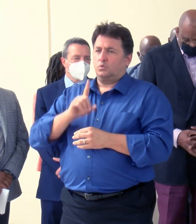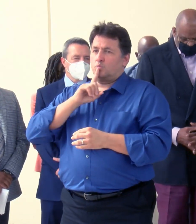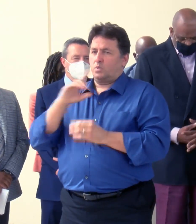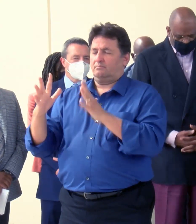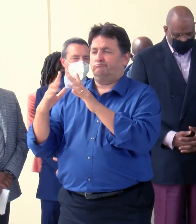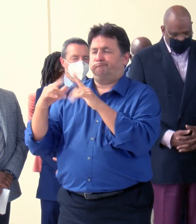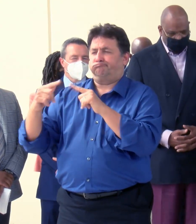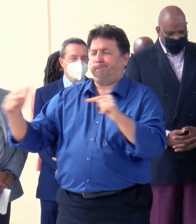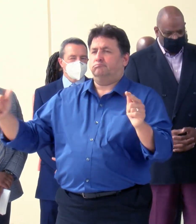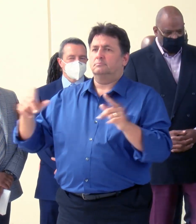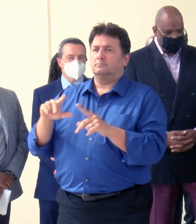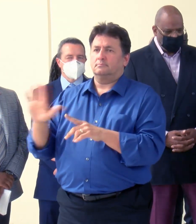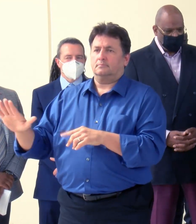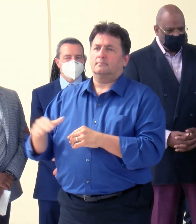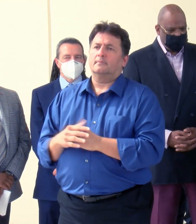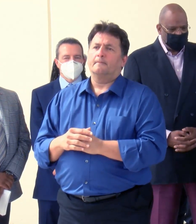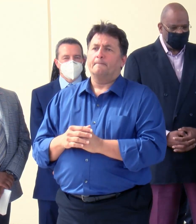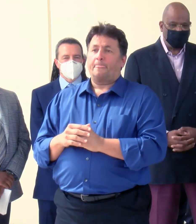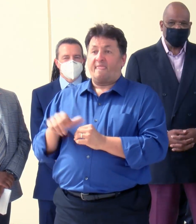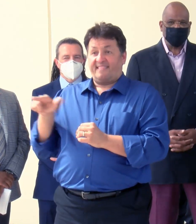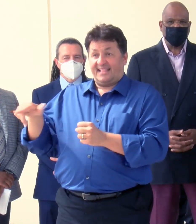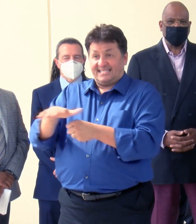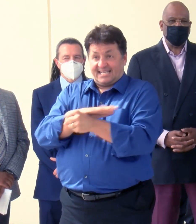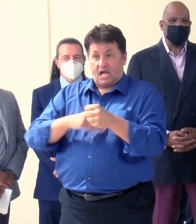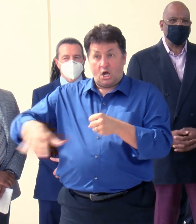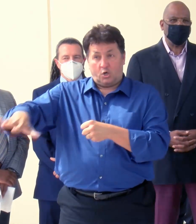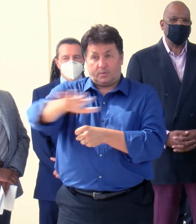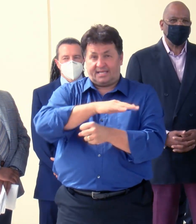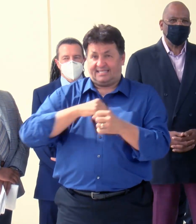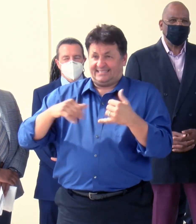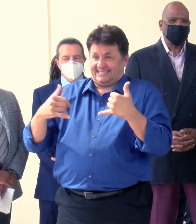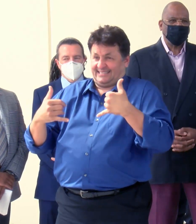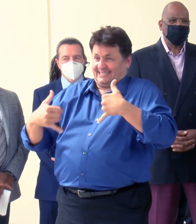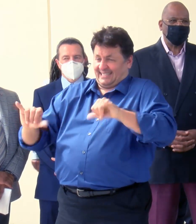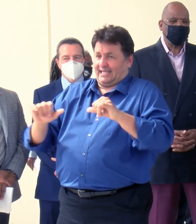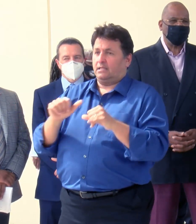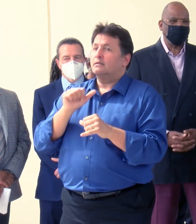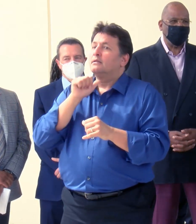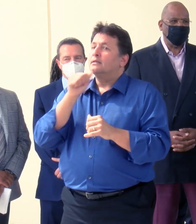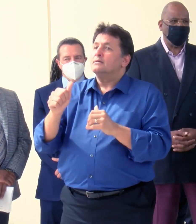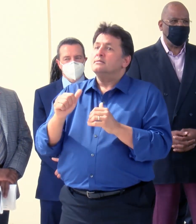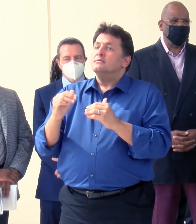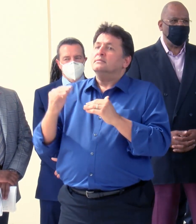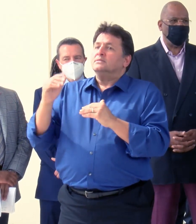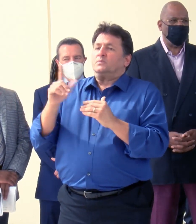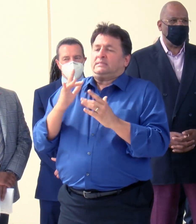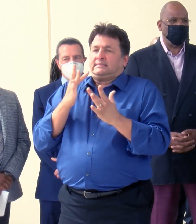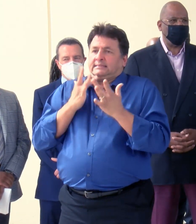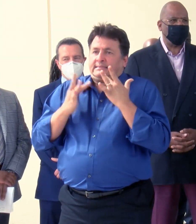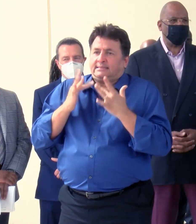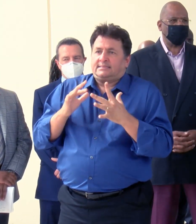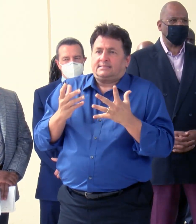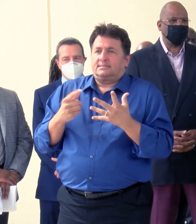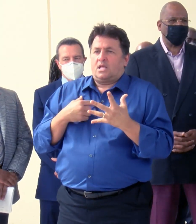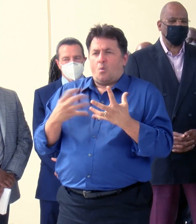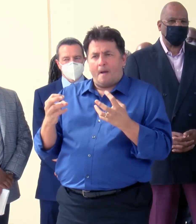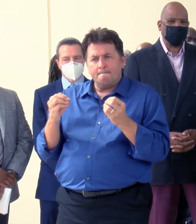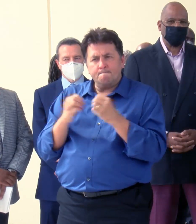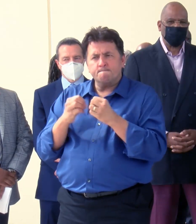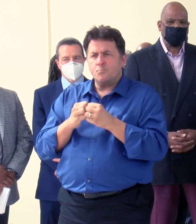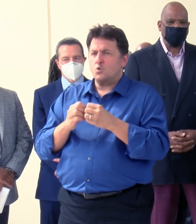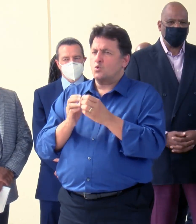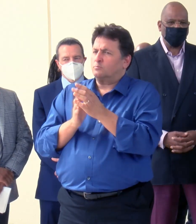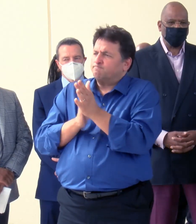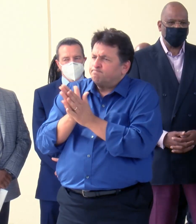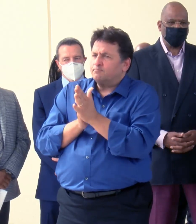those areas that's still where we are underperforming. And so we want to be very intentional in working with the church in her